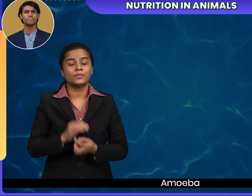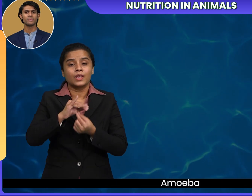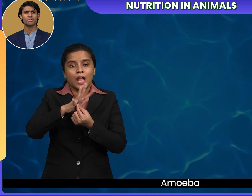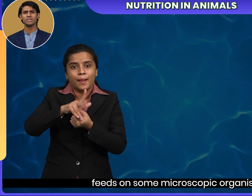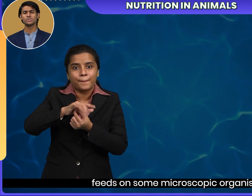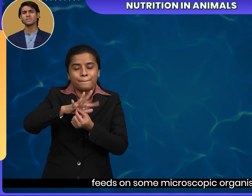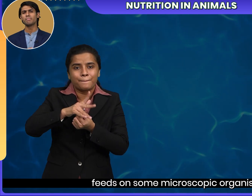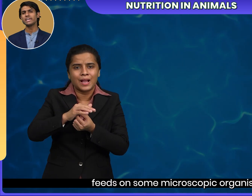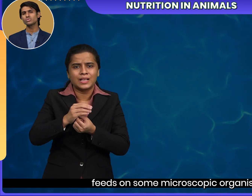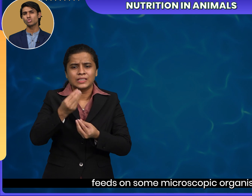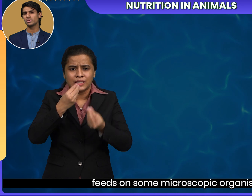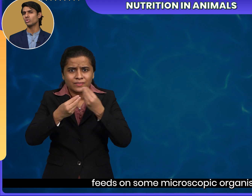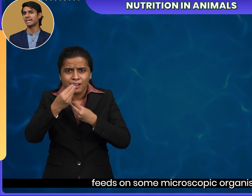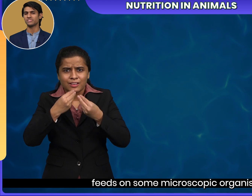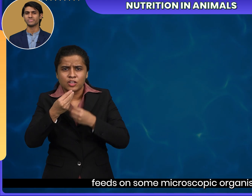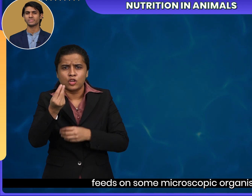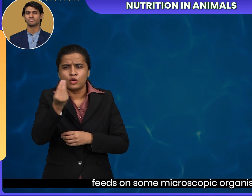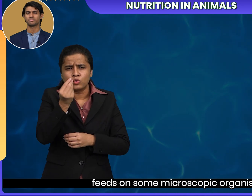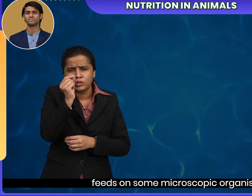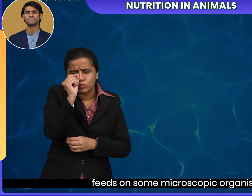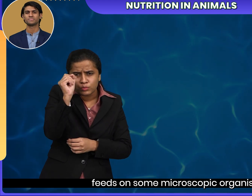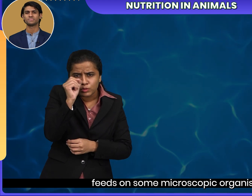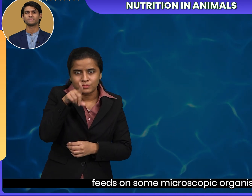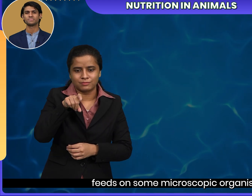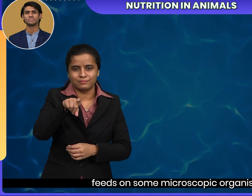Amoeba feeds on some microscopic organisms.